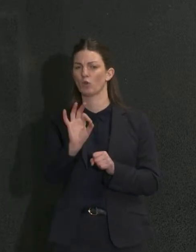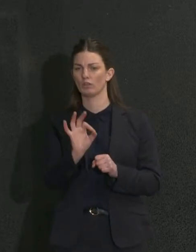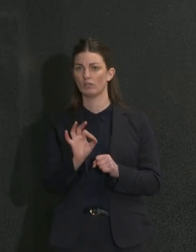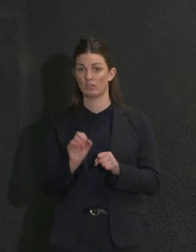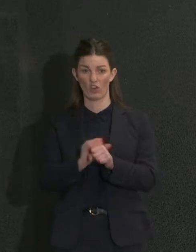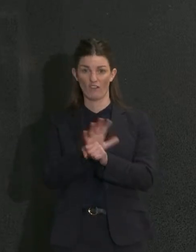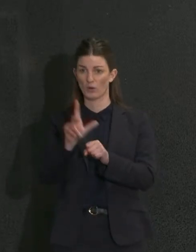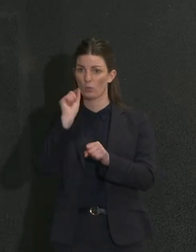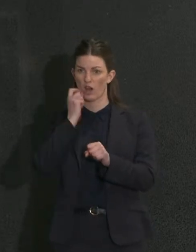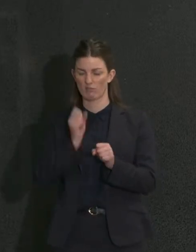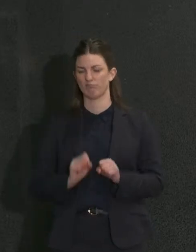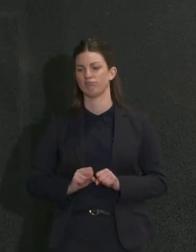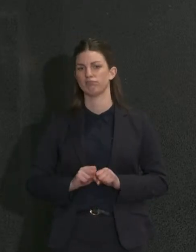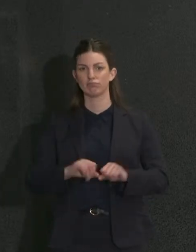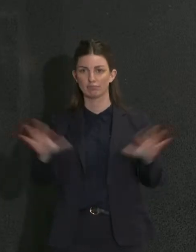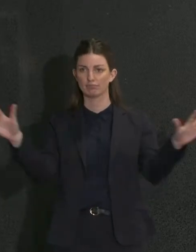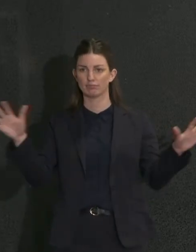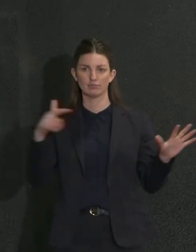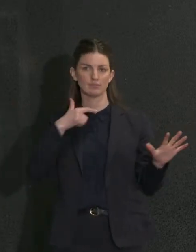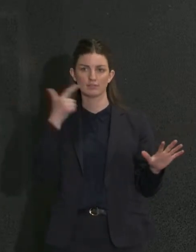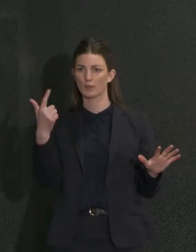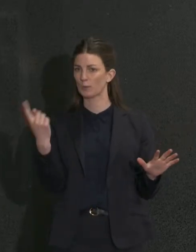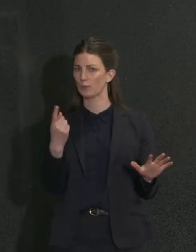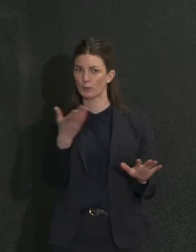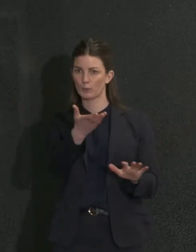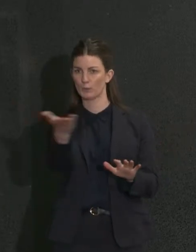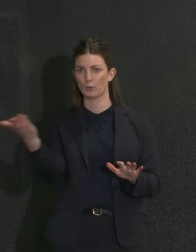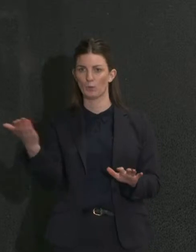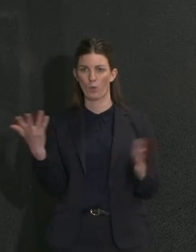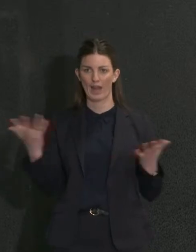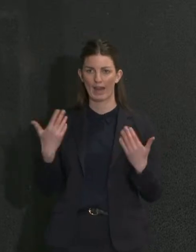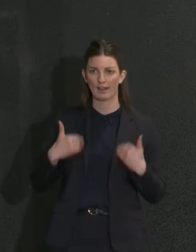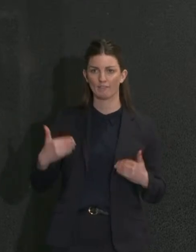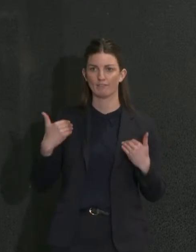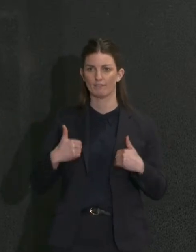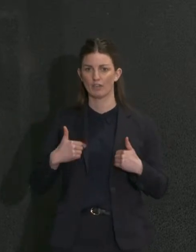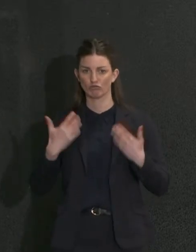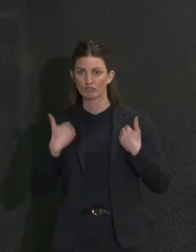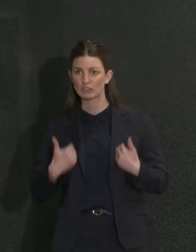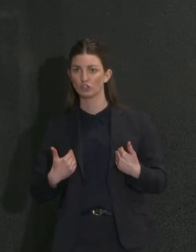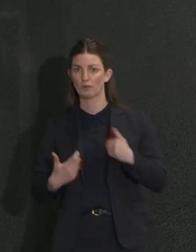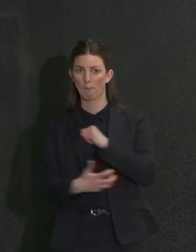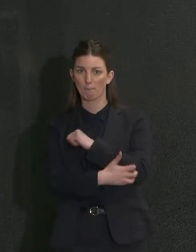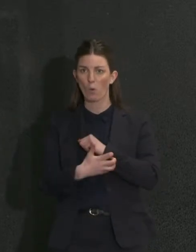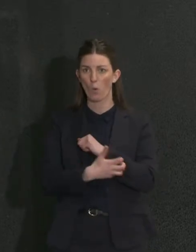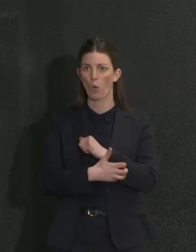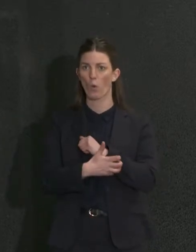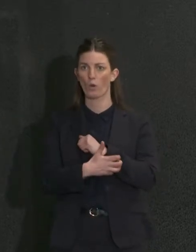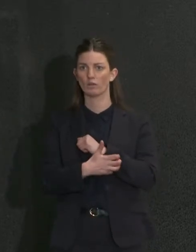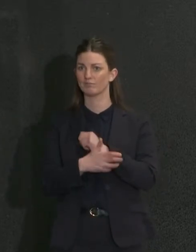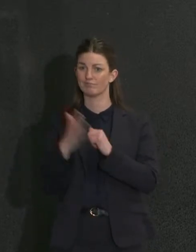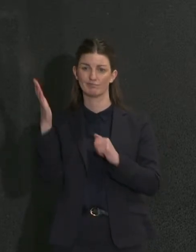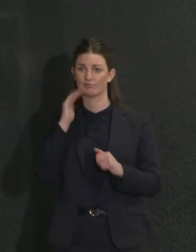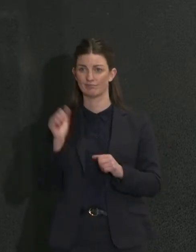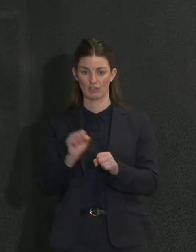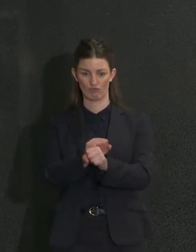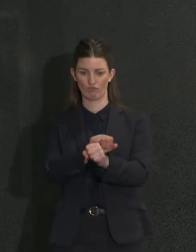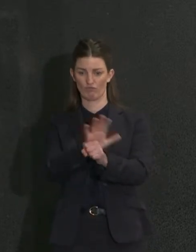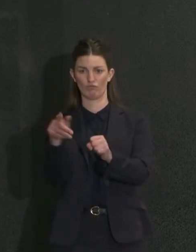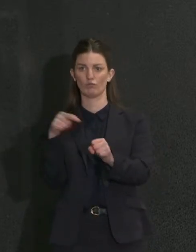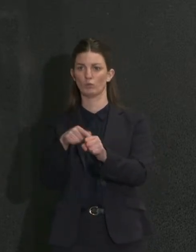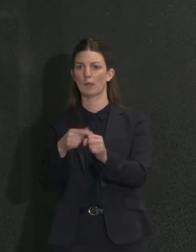else, and you will put all of us at risk. That's why the rules apply to everybody. The rules don't discriminate because this virus